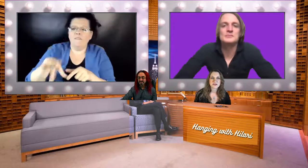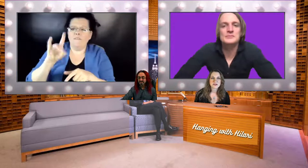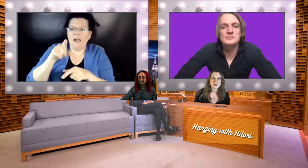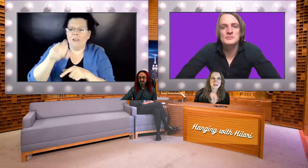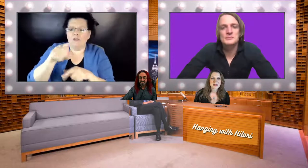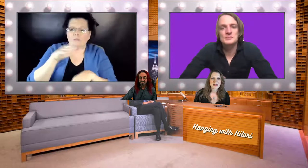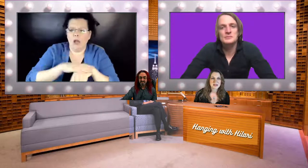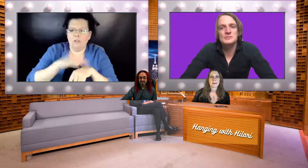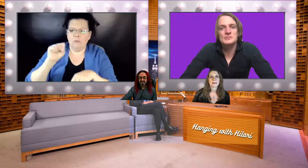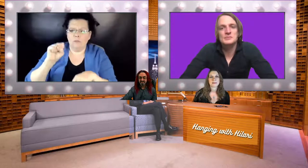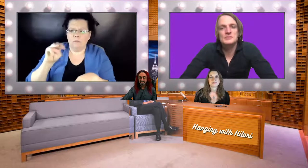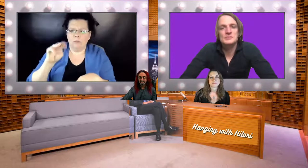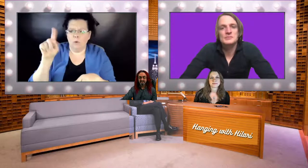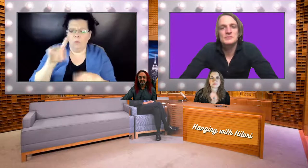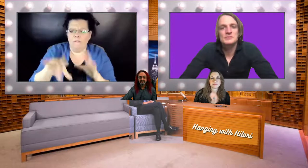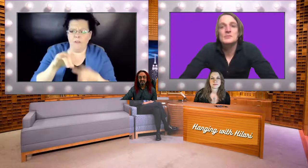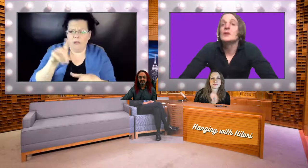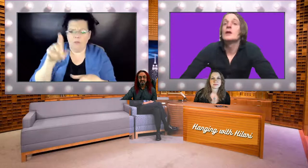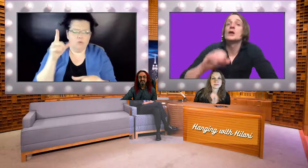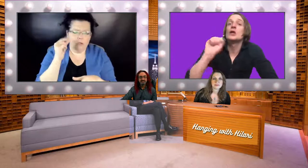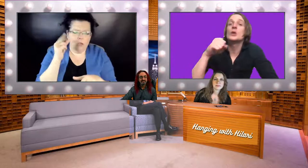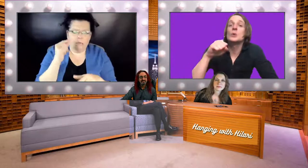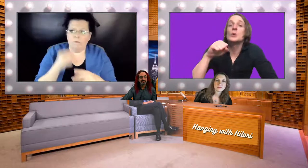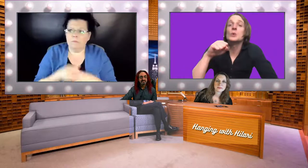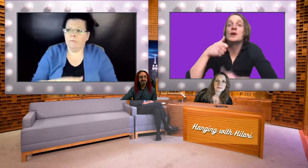on your social media?